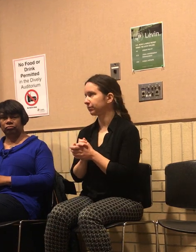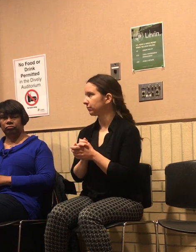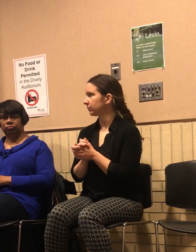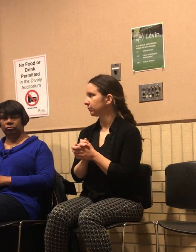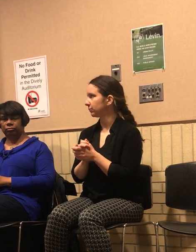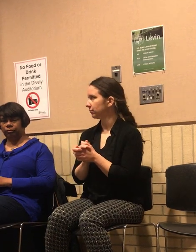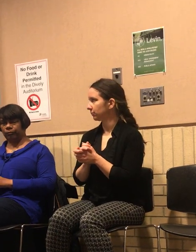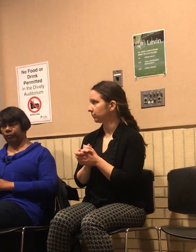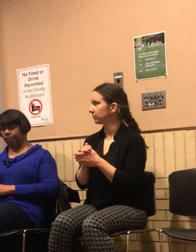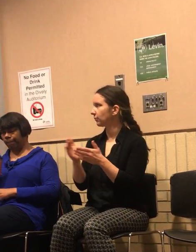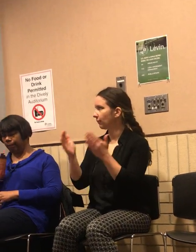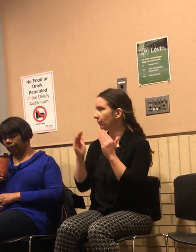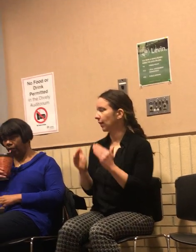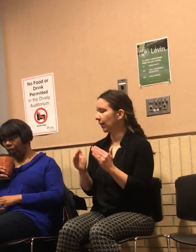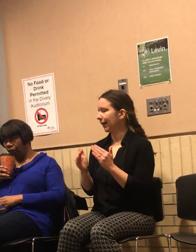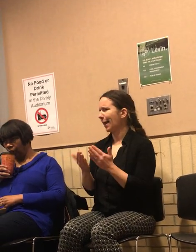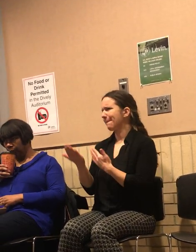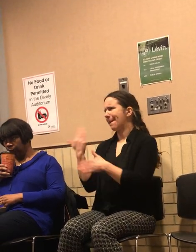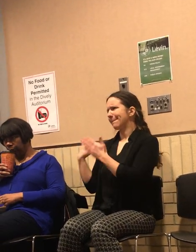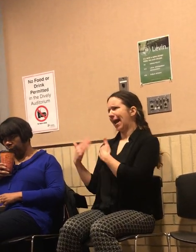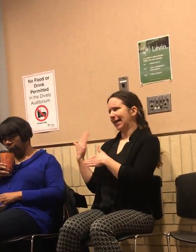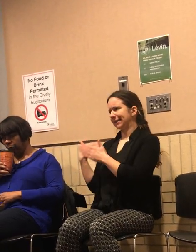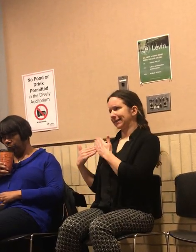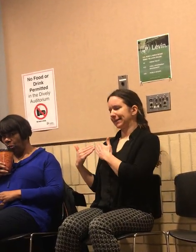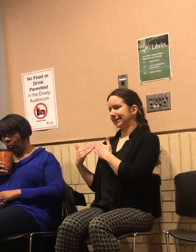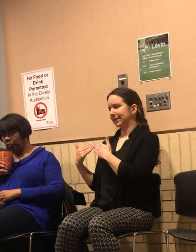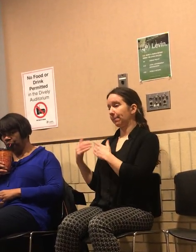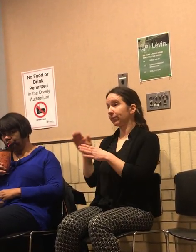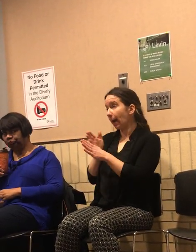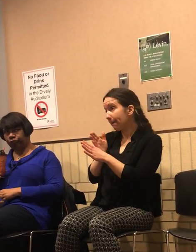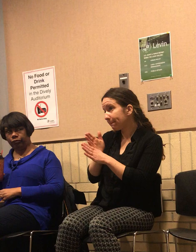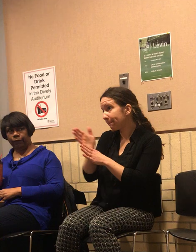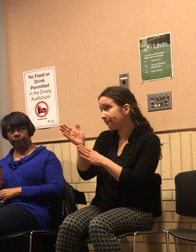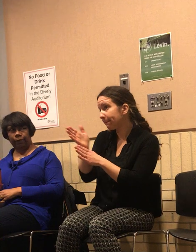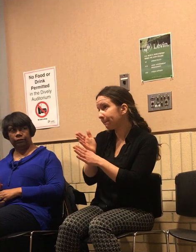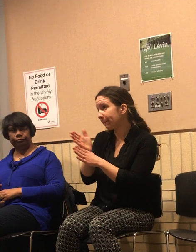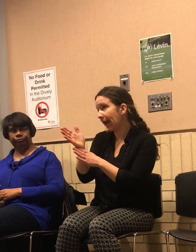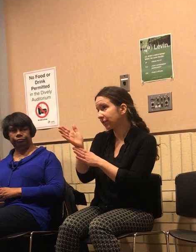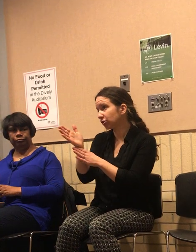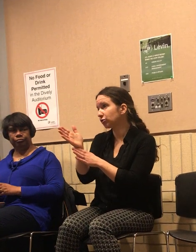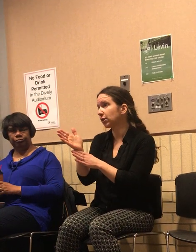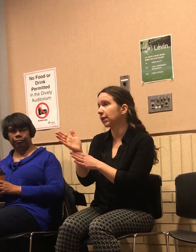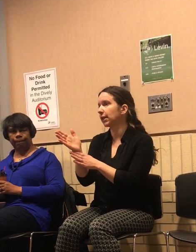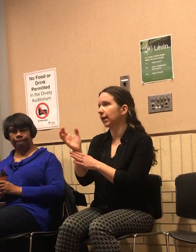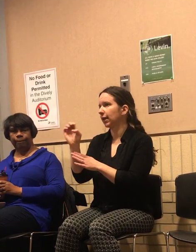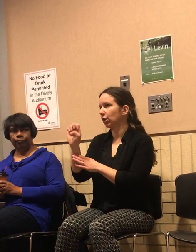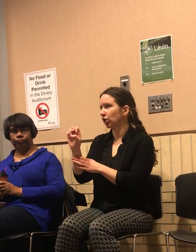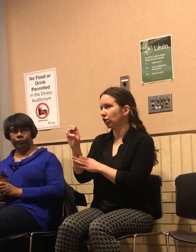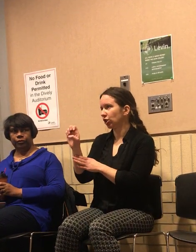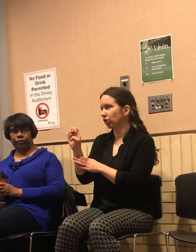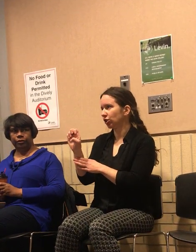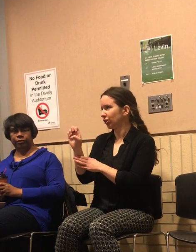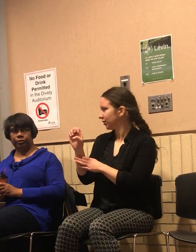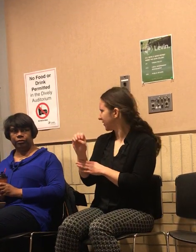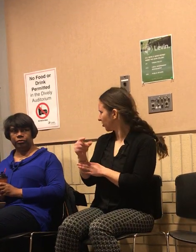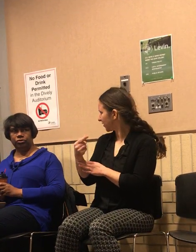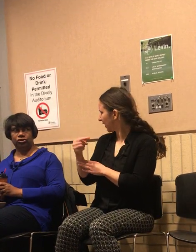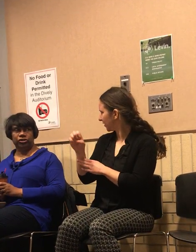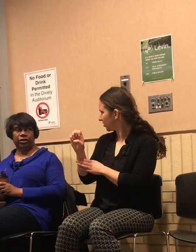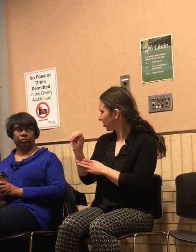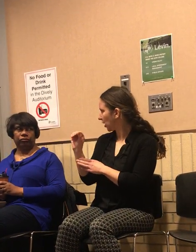we'll talk a little bit about my past. I also have a master's degree in geography from Arizona State